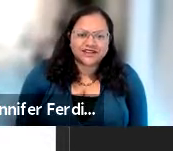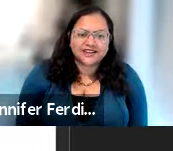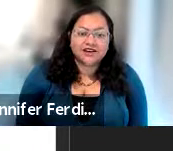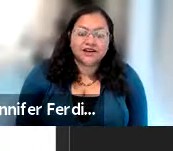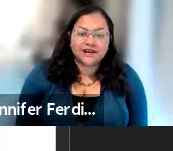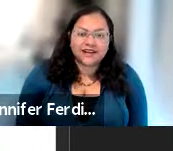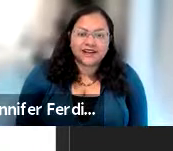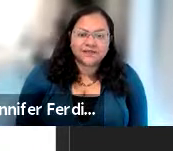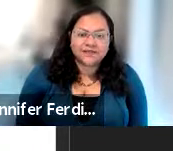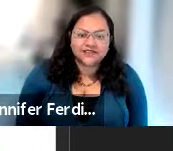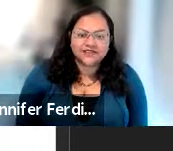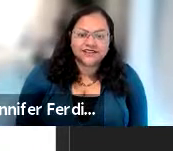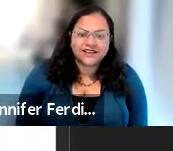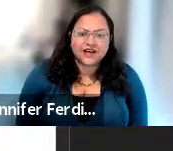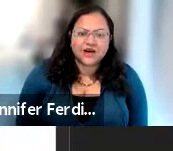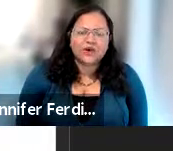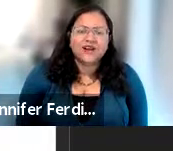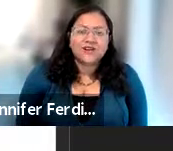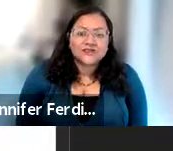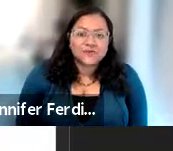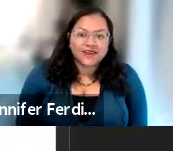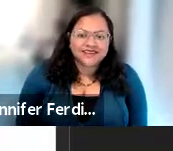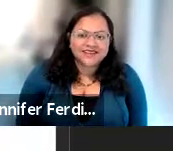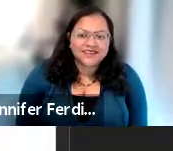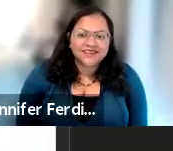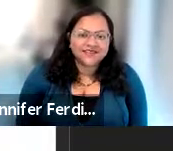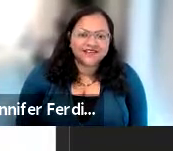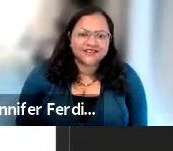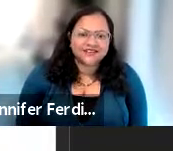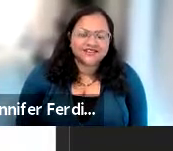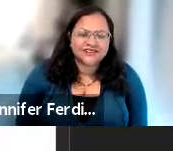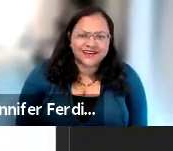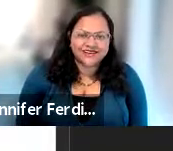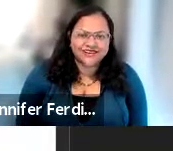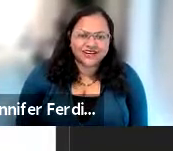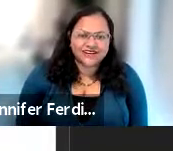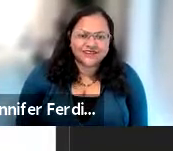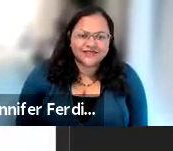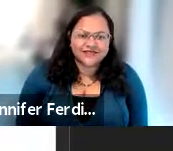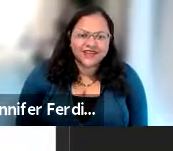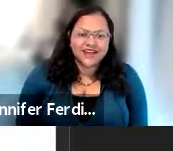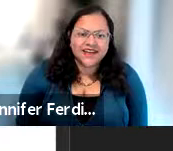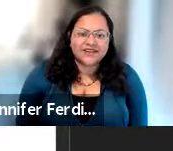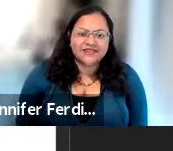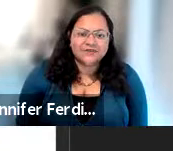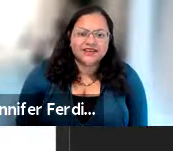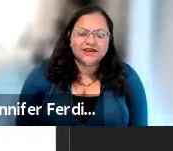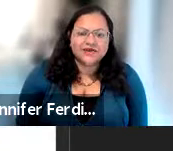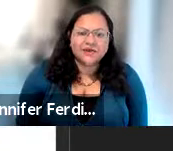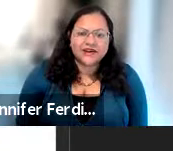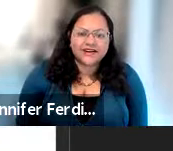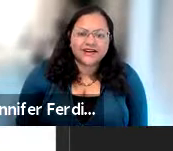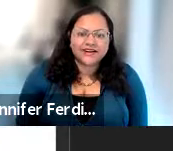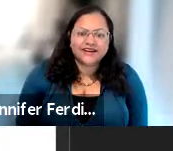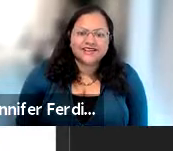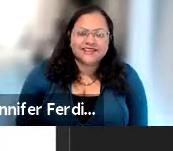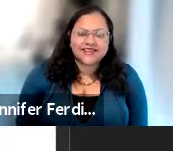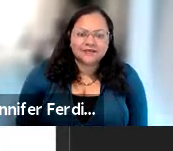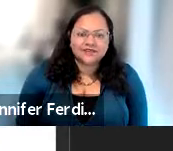a trans and non-binary person, while also painting love letters to their inner child and affirming their